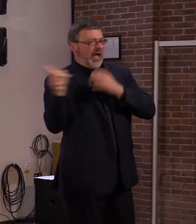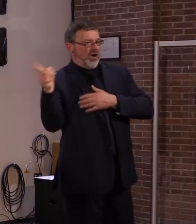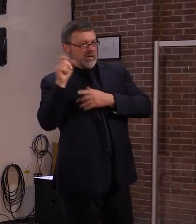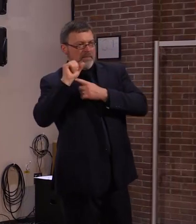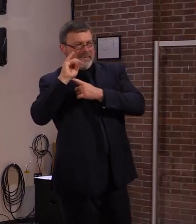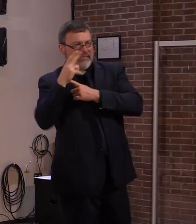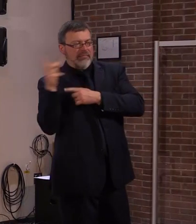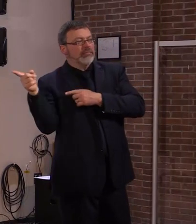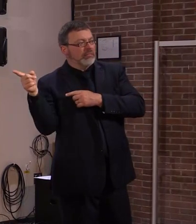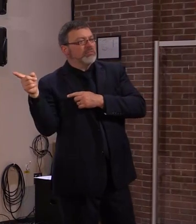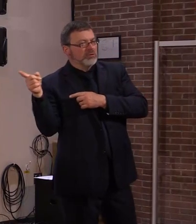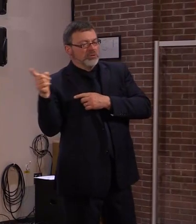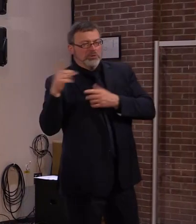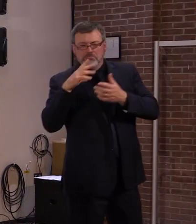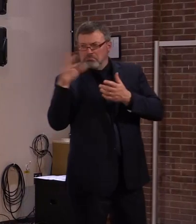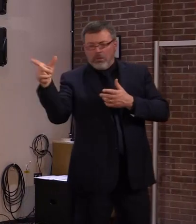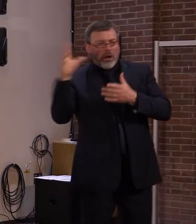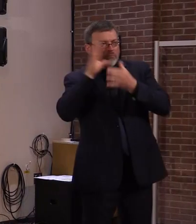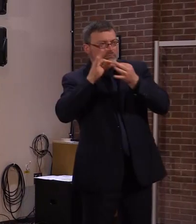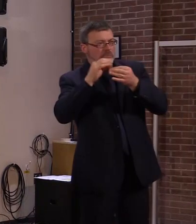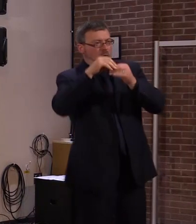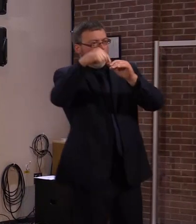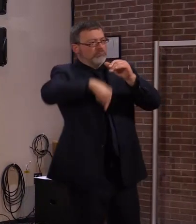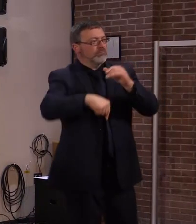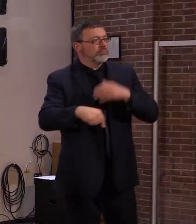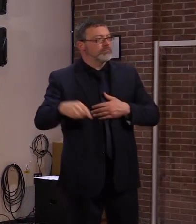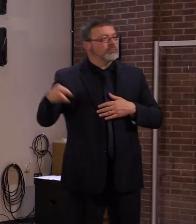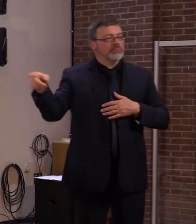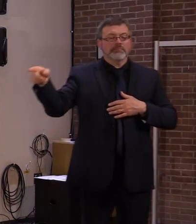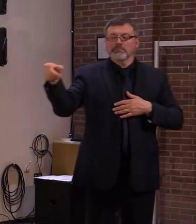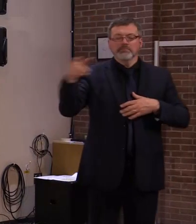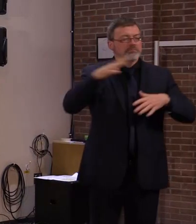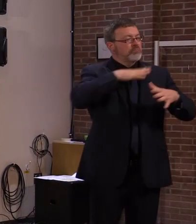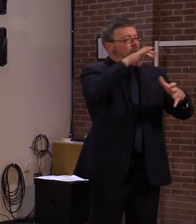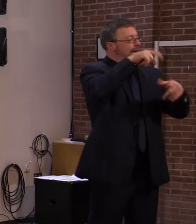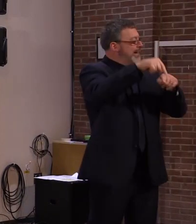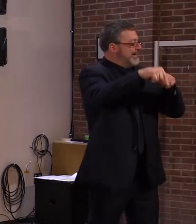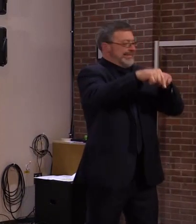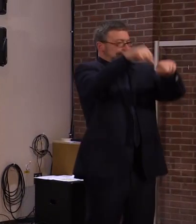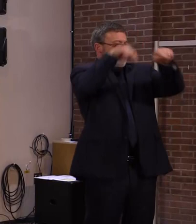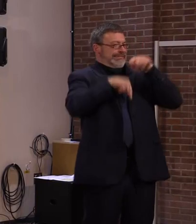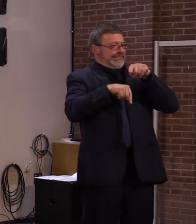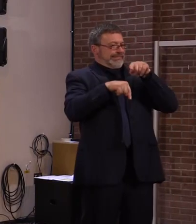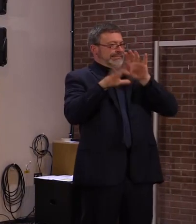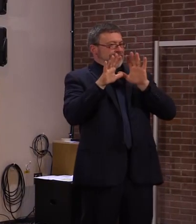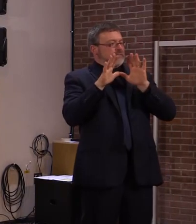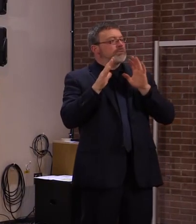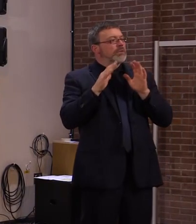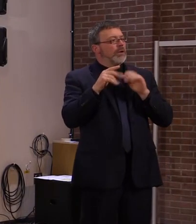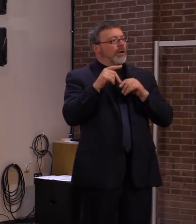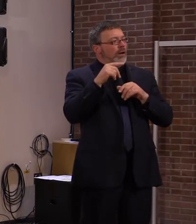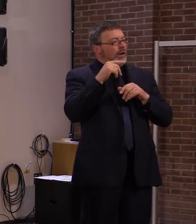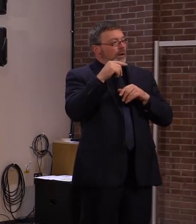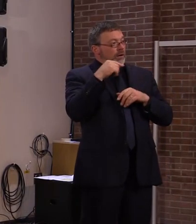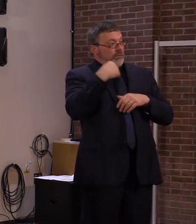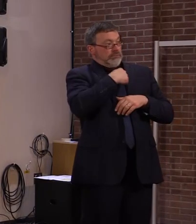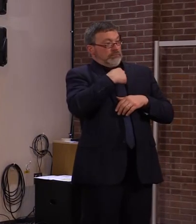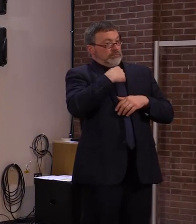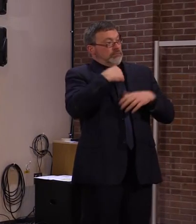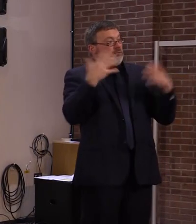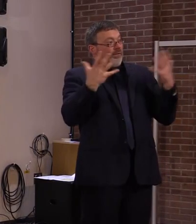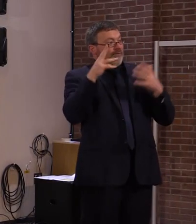I mean, Stuart, look, I want to back up the train here because we did something that no other state